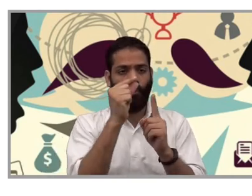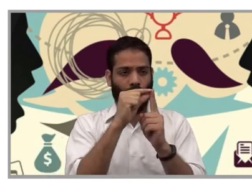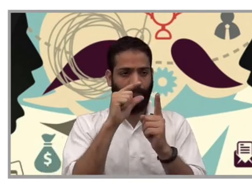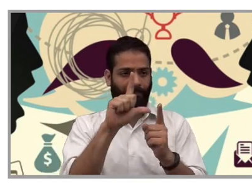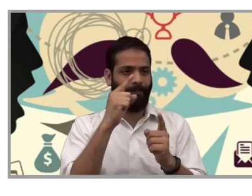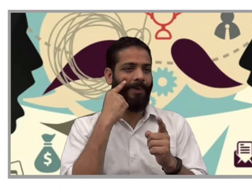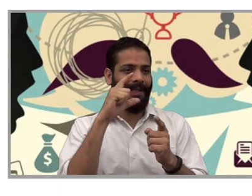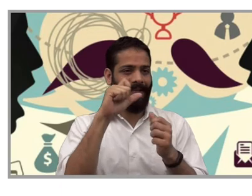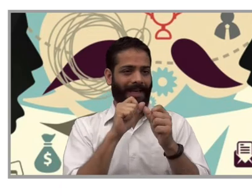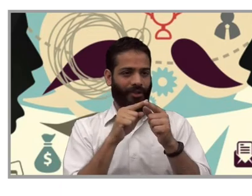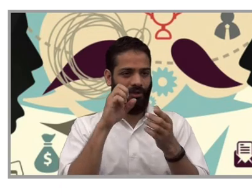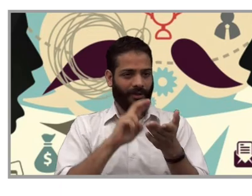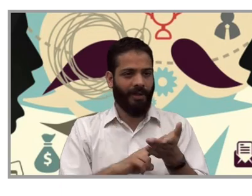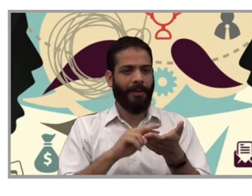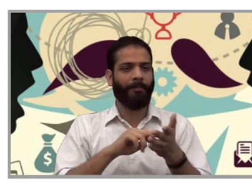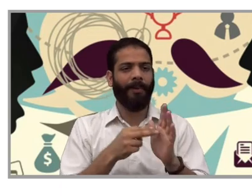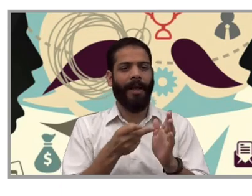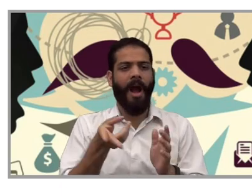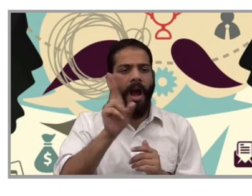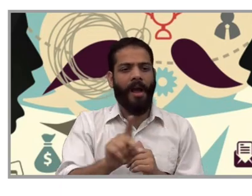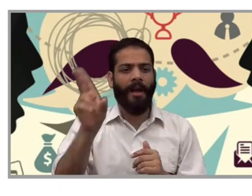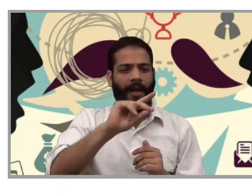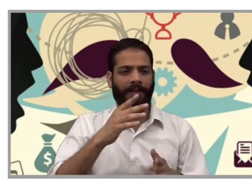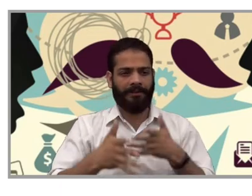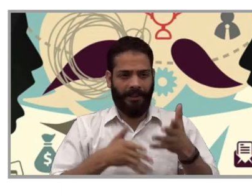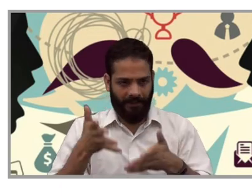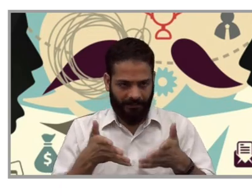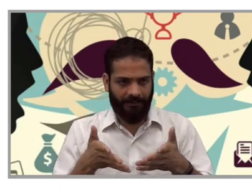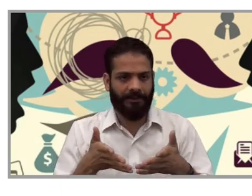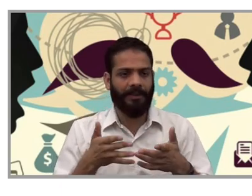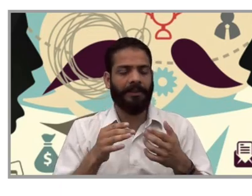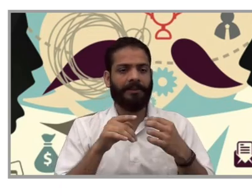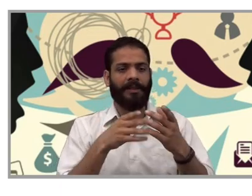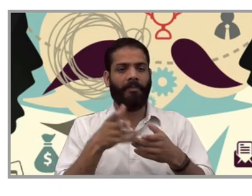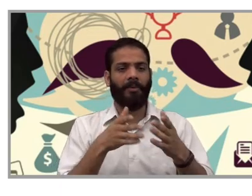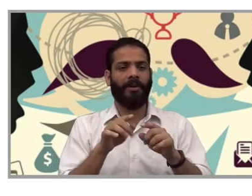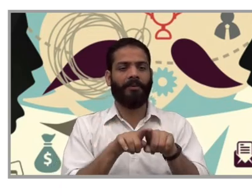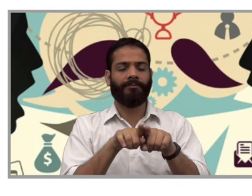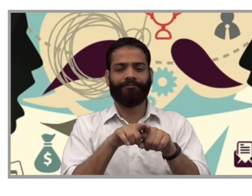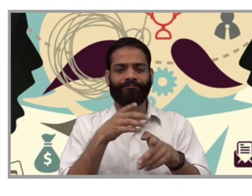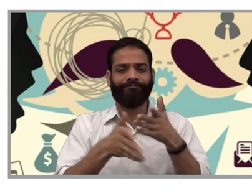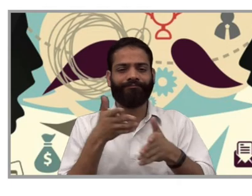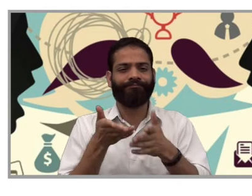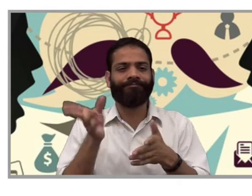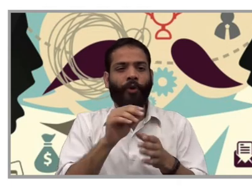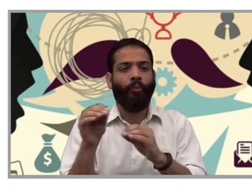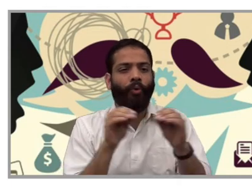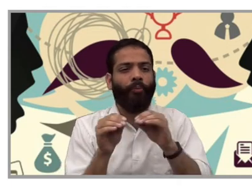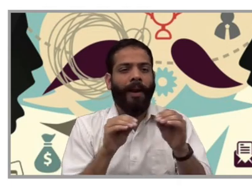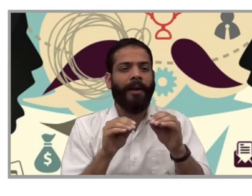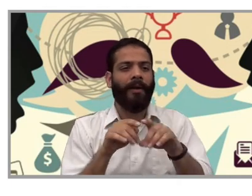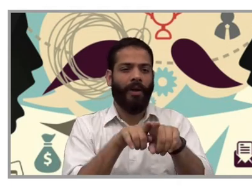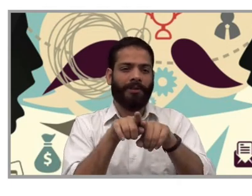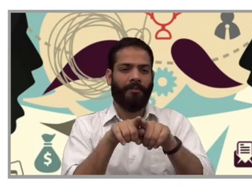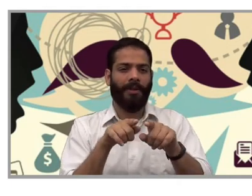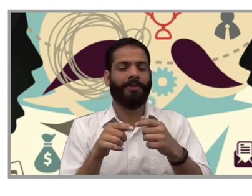Our next topic is reduplication. Reduplication is reiteration of a part of